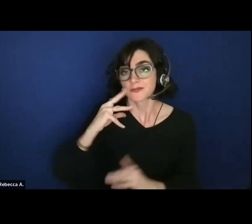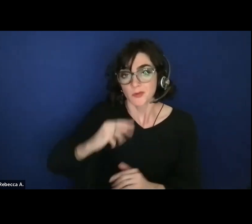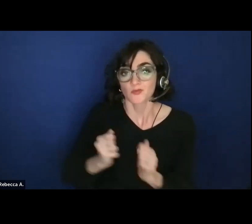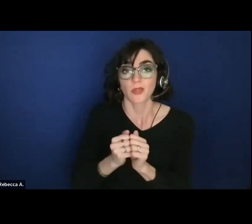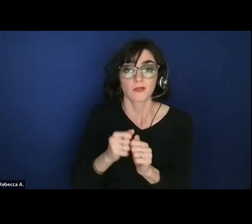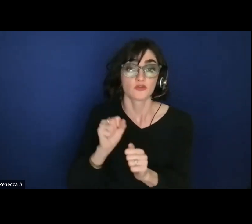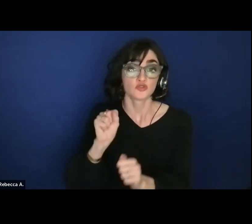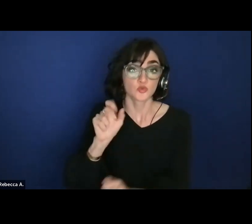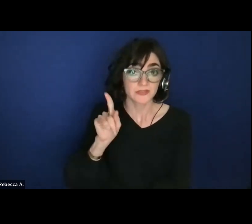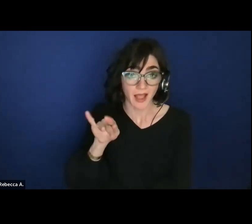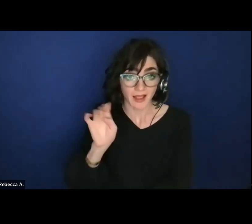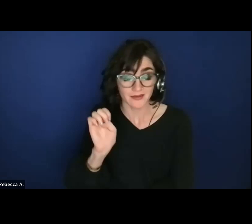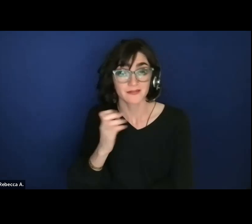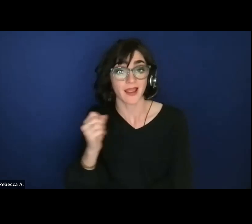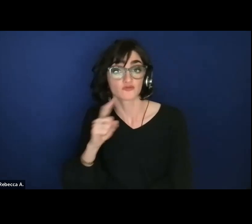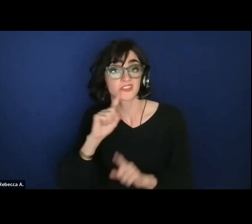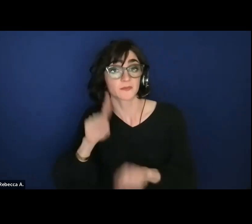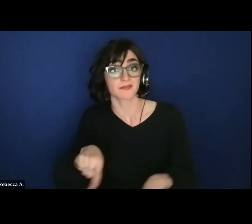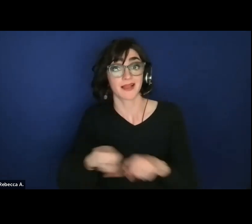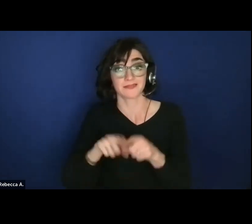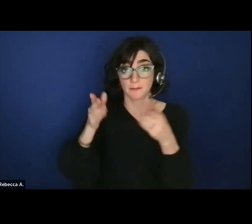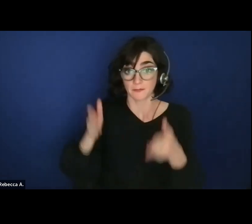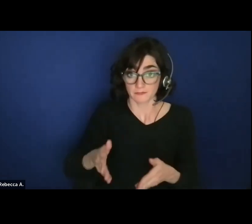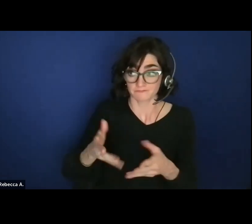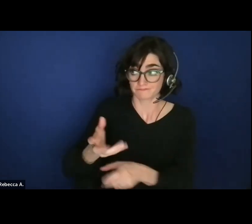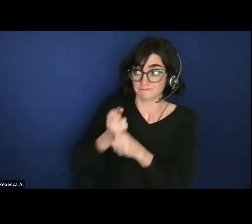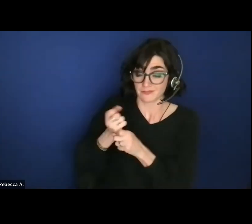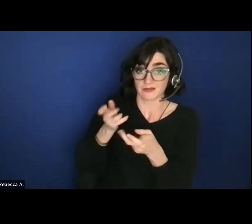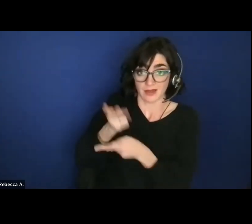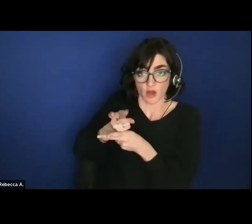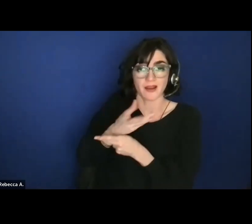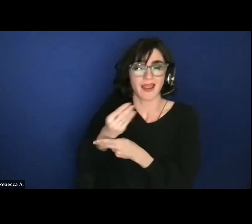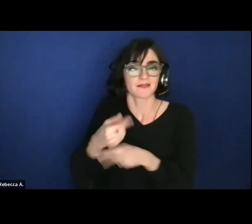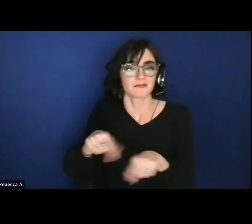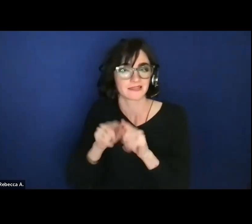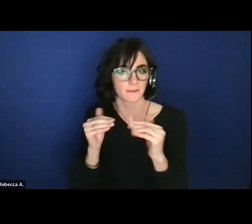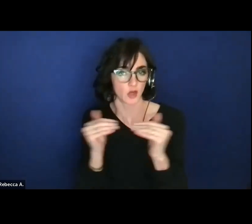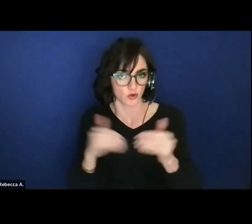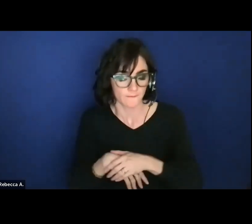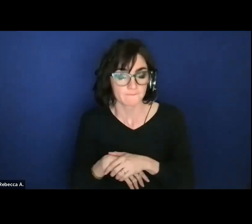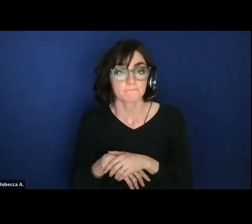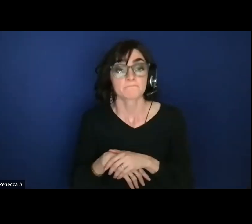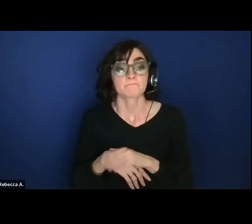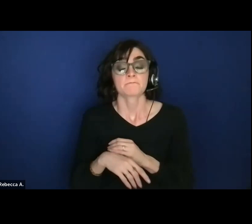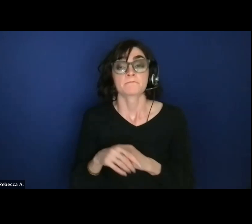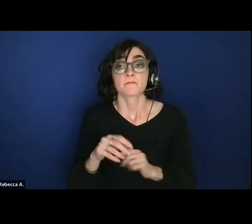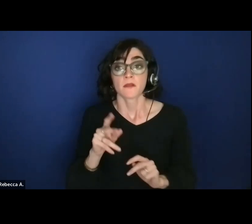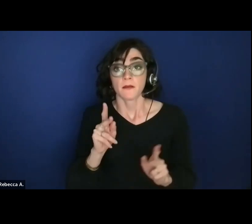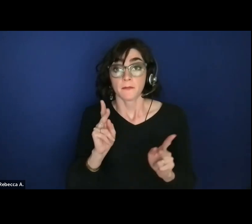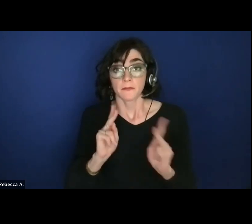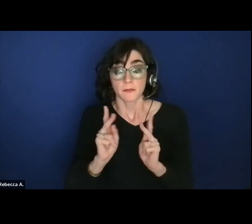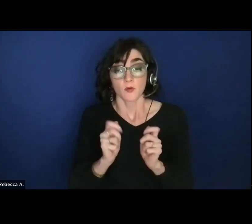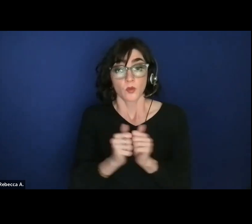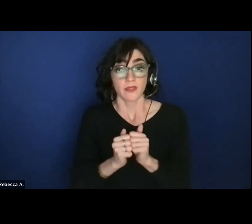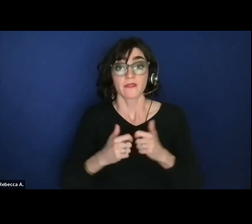both as a recipient and professionally as a peer. Officers in protective gear, designated crisis responders in